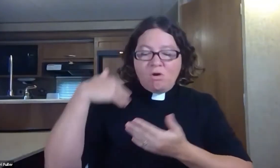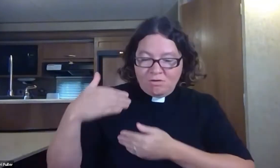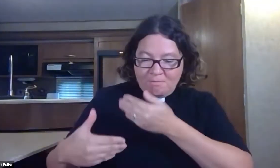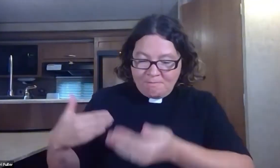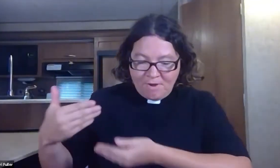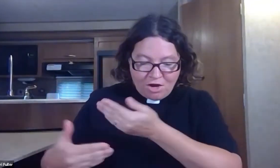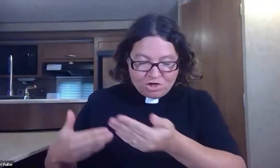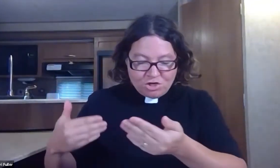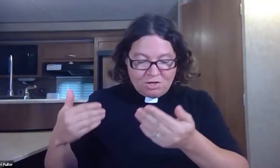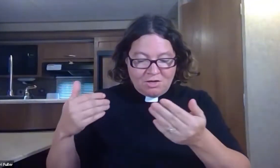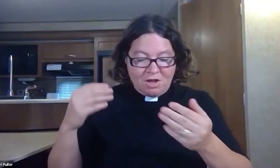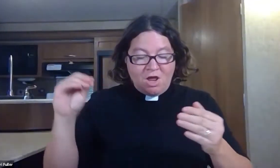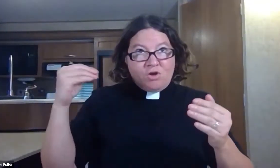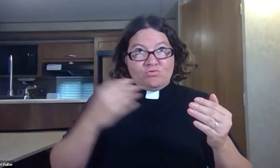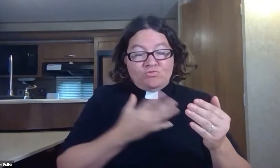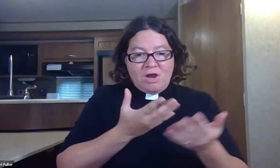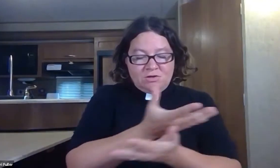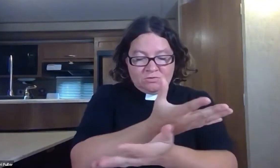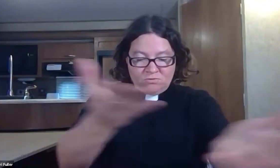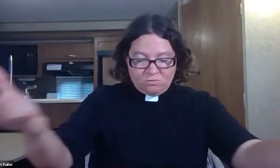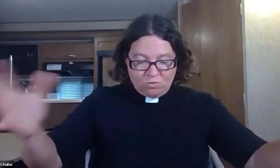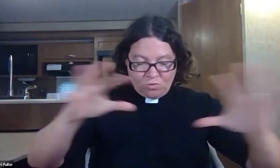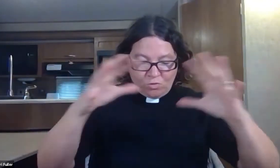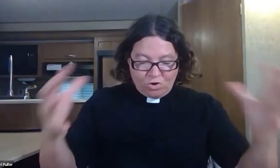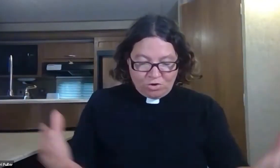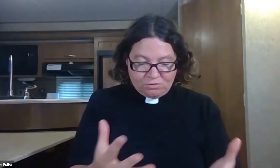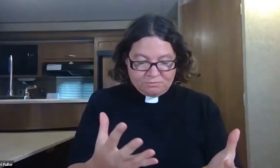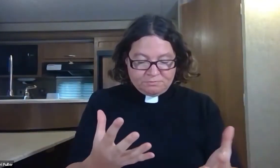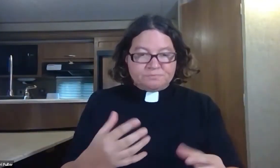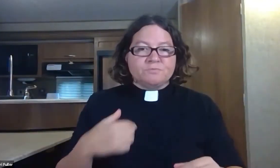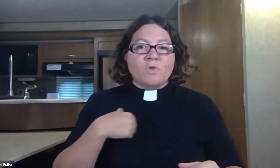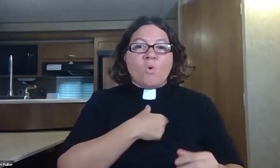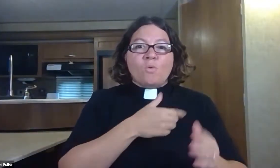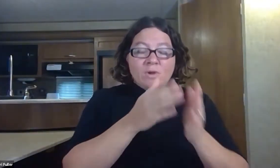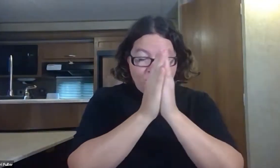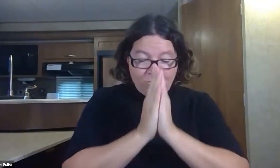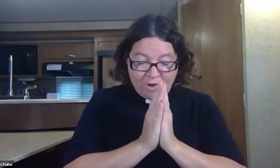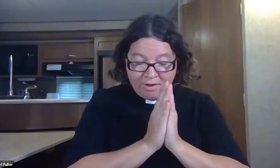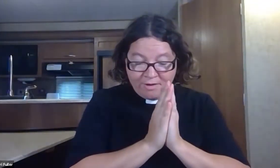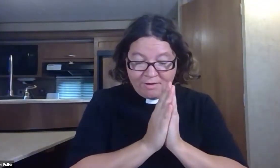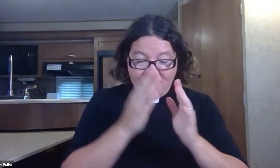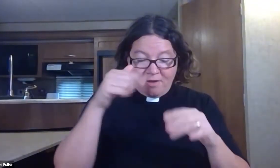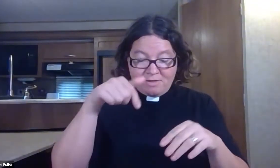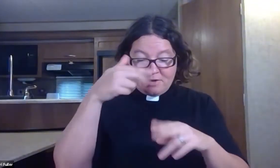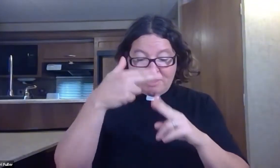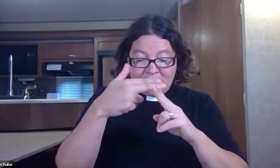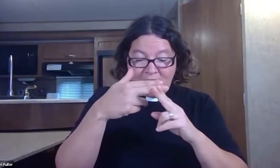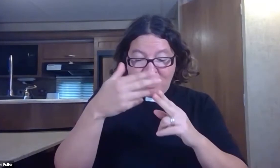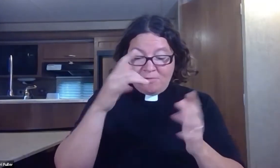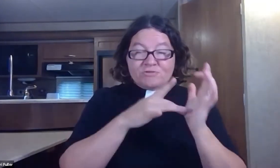You are in all things and love all things. Reveal your presence and help us share your compassion and grace here in the world.